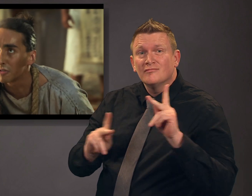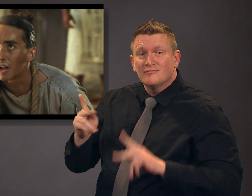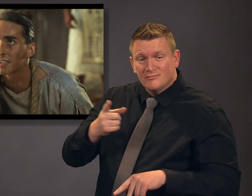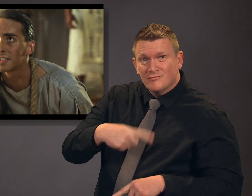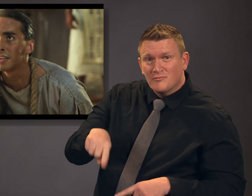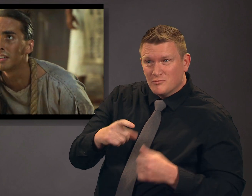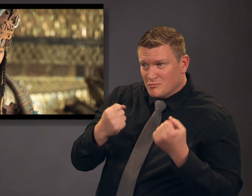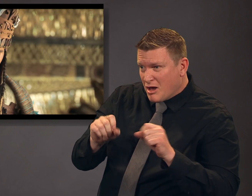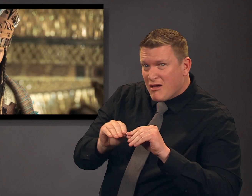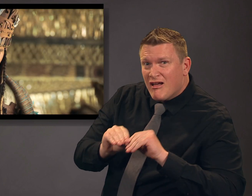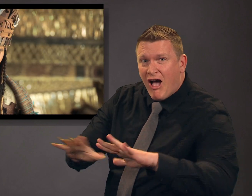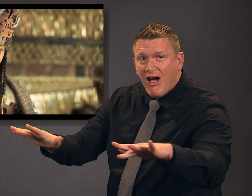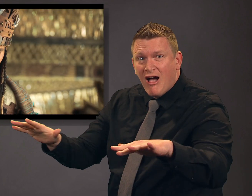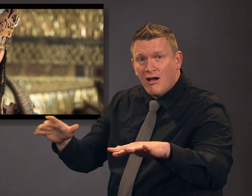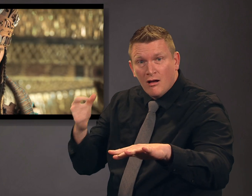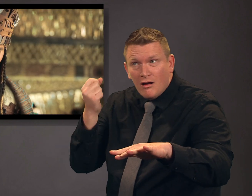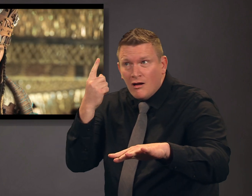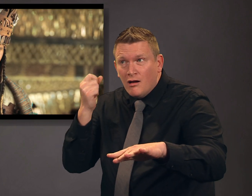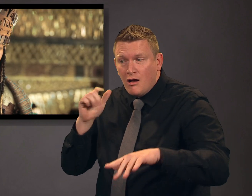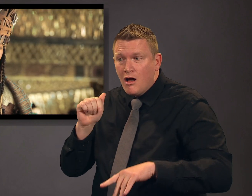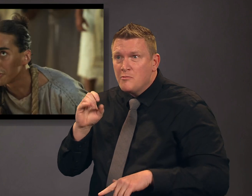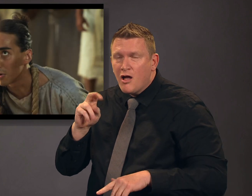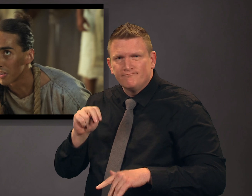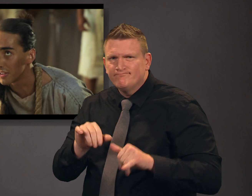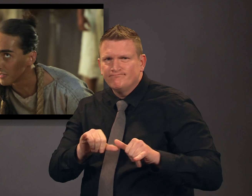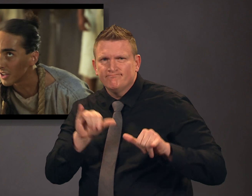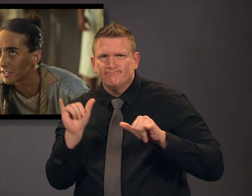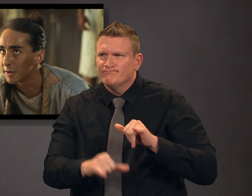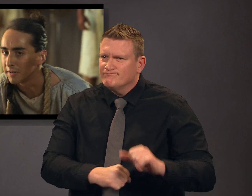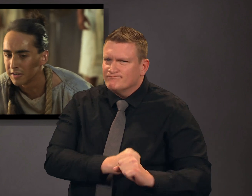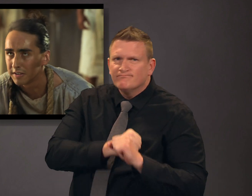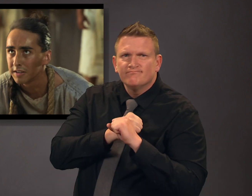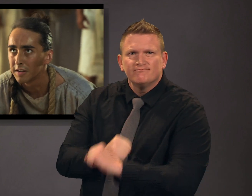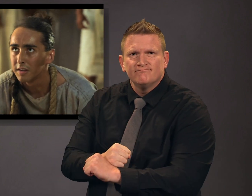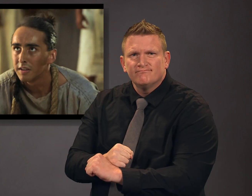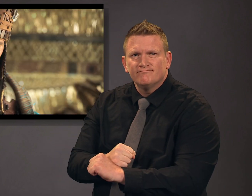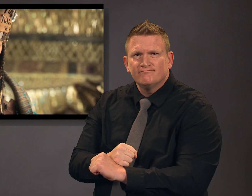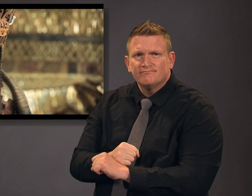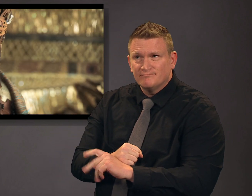scatter your flocks. But Ammon stood forth and defended them.